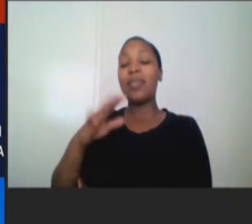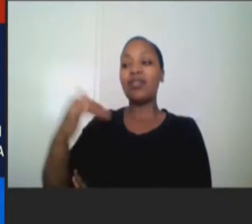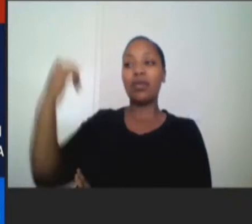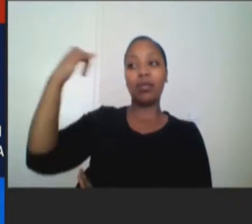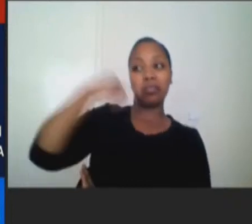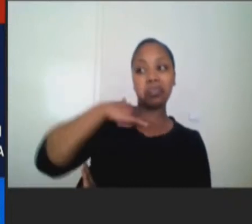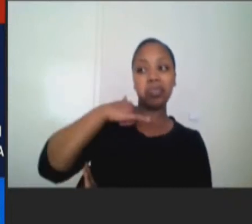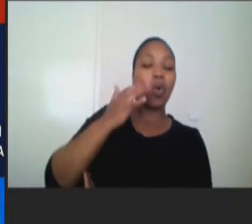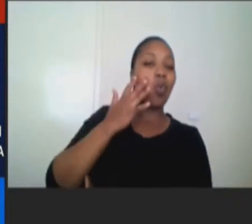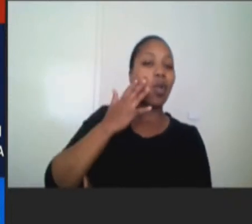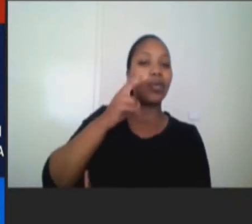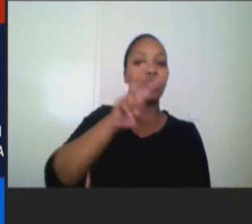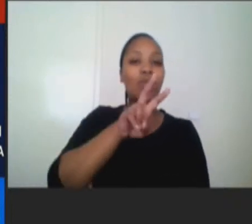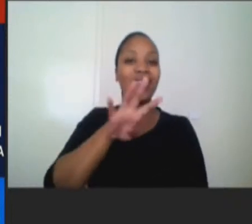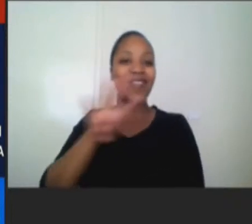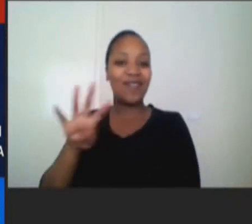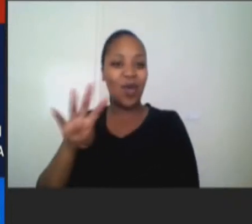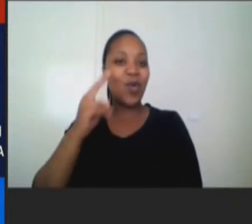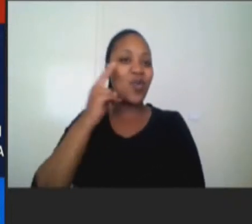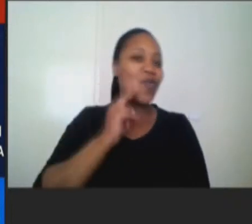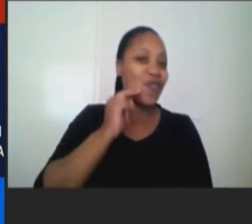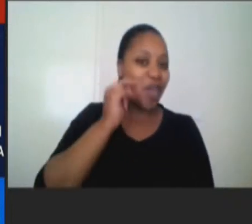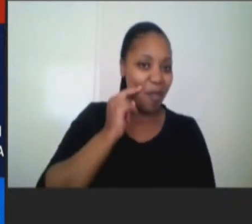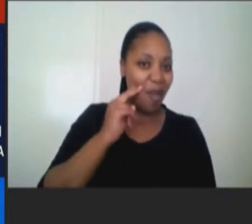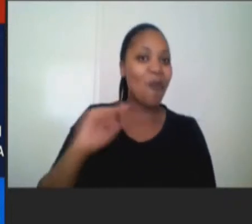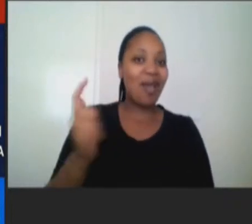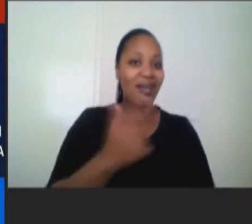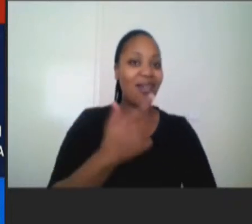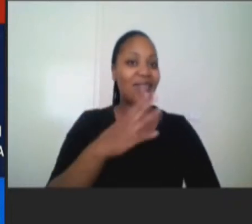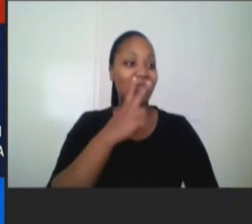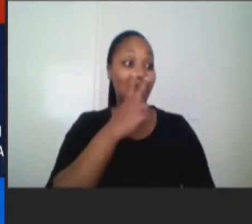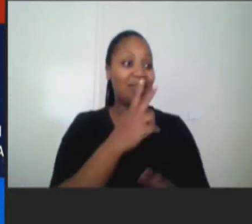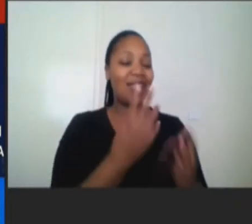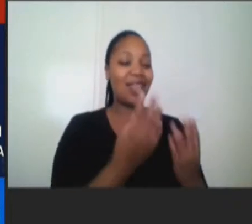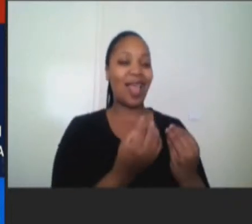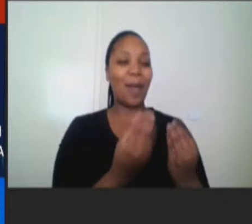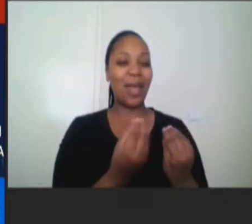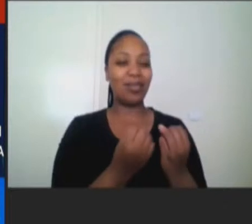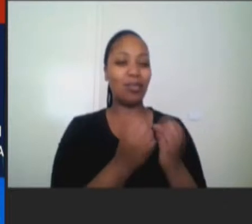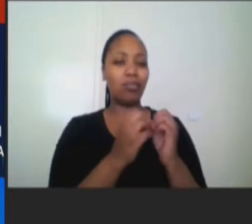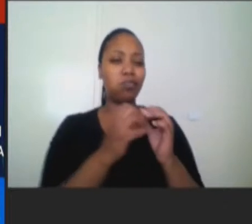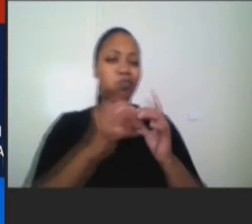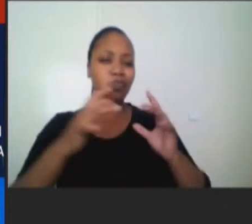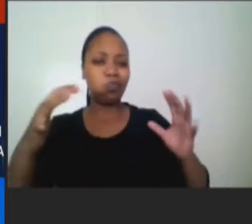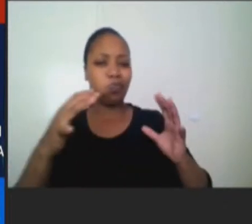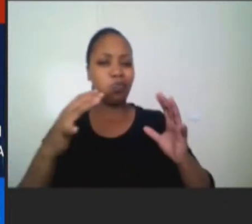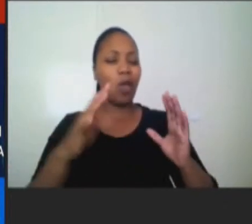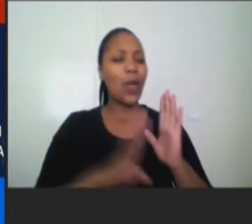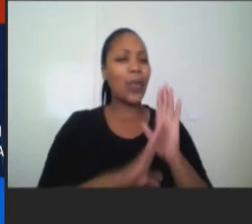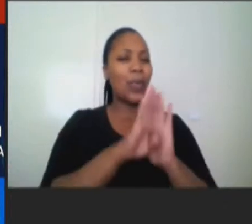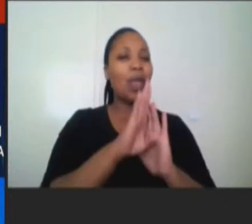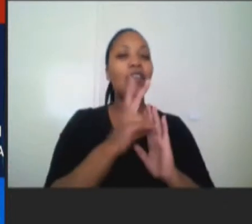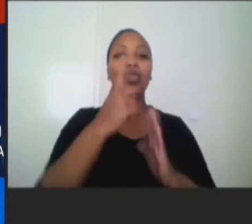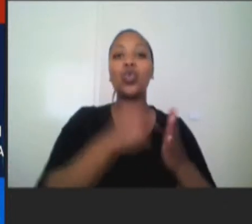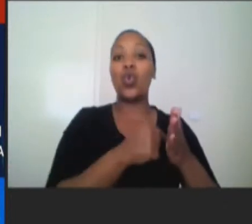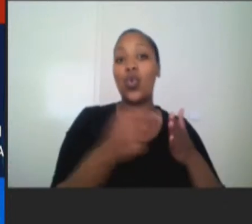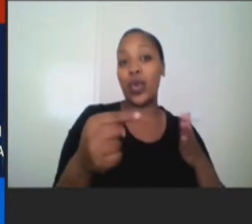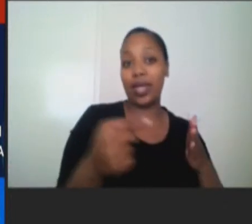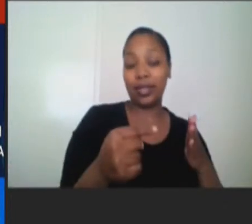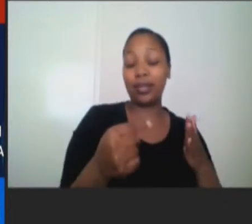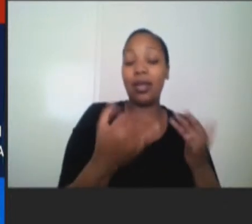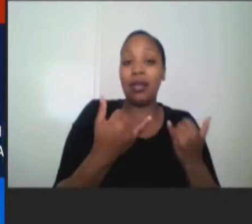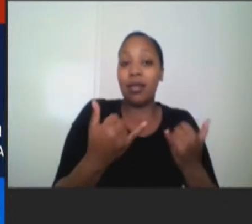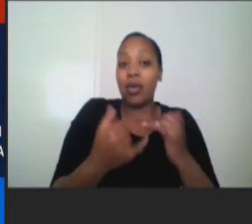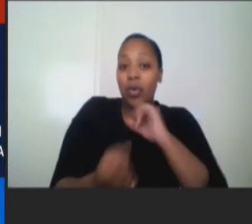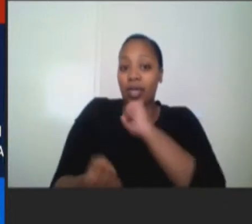we had all been watching the increase in numbers for 2 weeks. And what happens is the labs, when we see